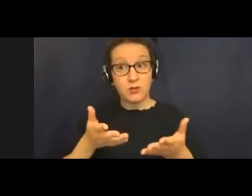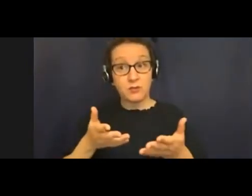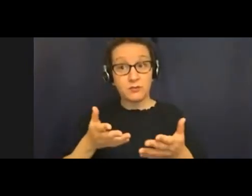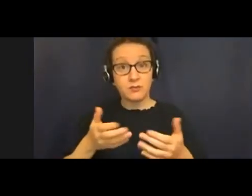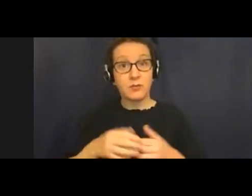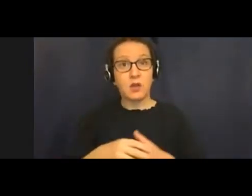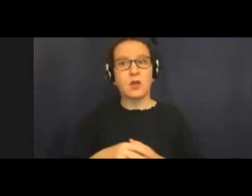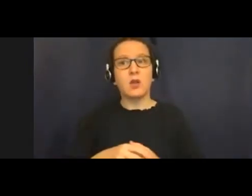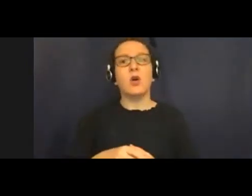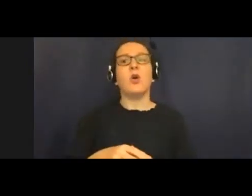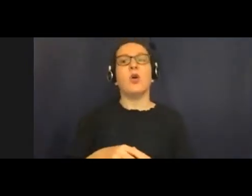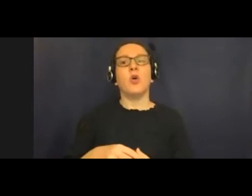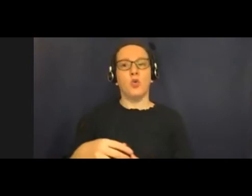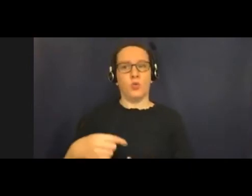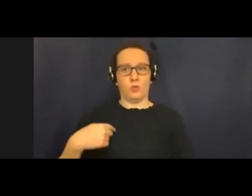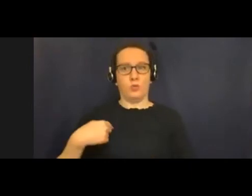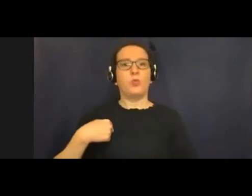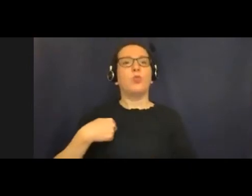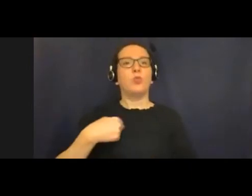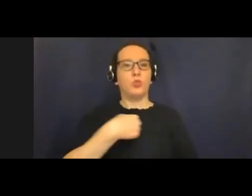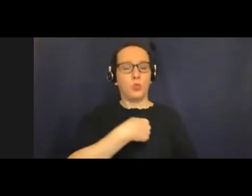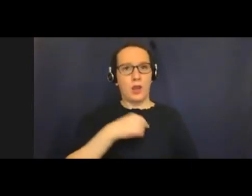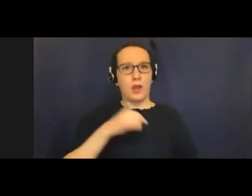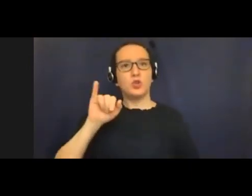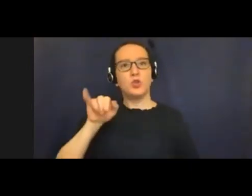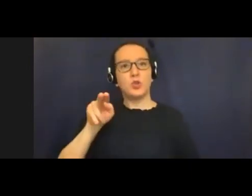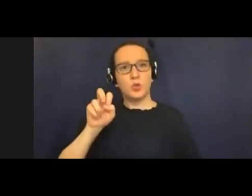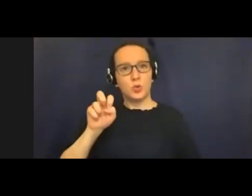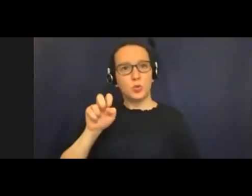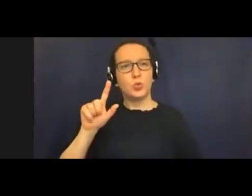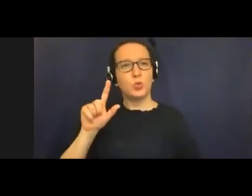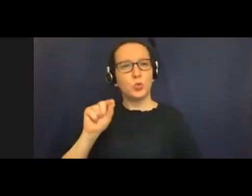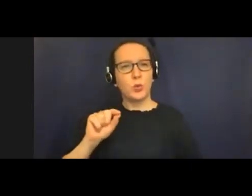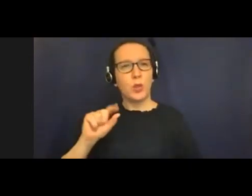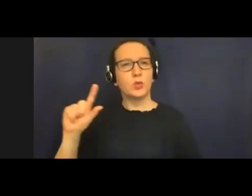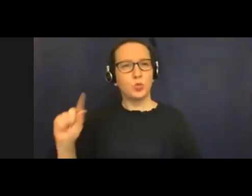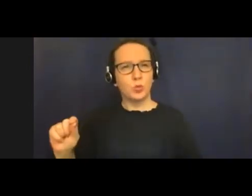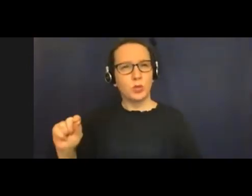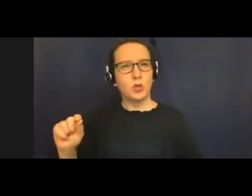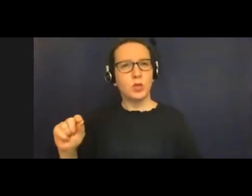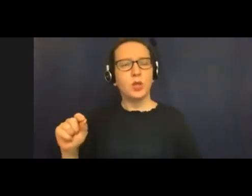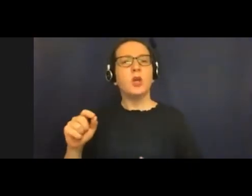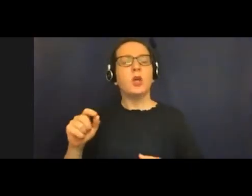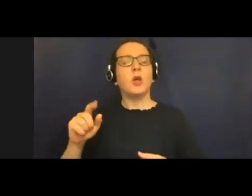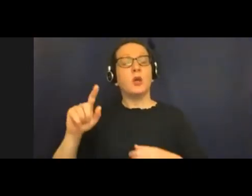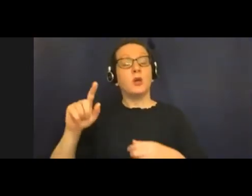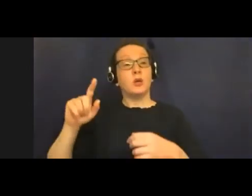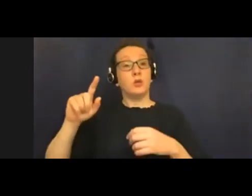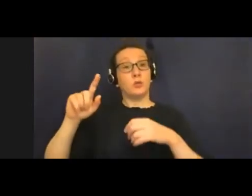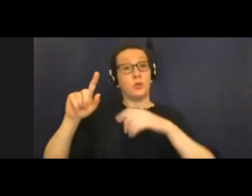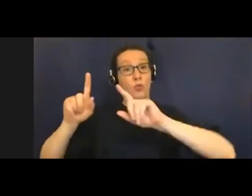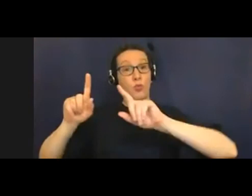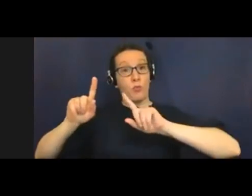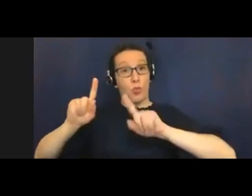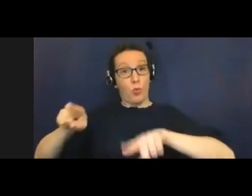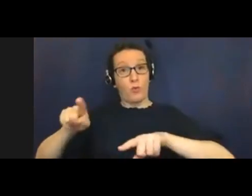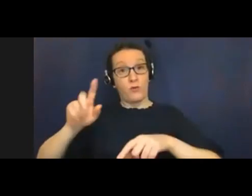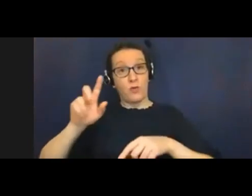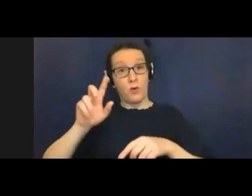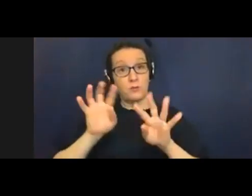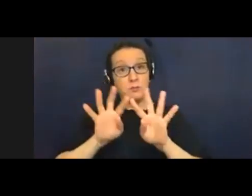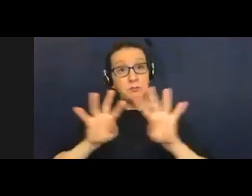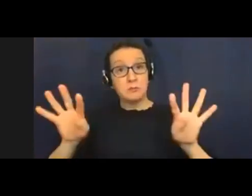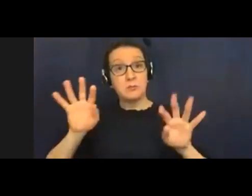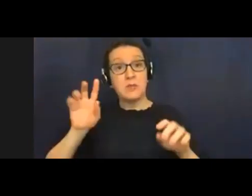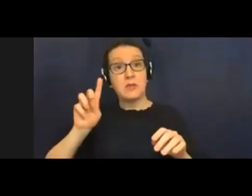June 2020, a report on respect for democracy, human rights, and rule of law during states